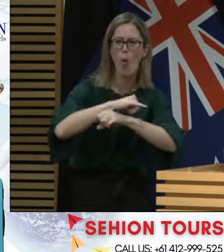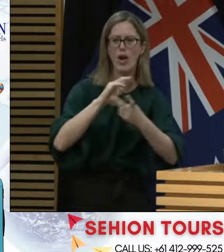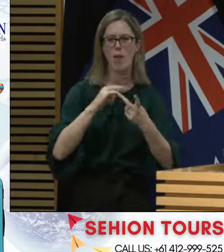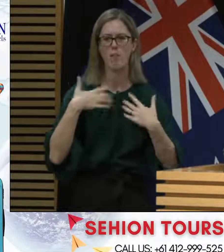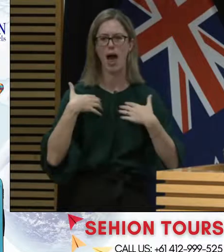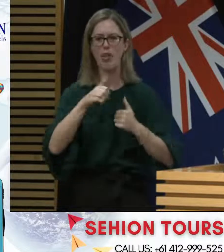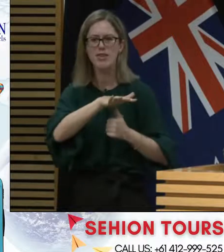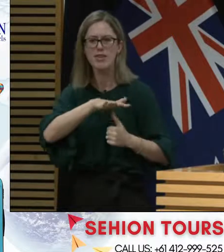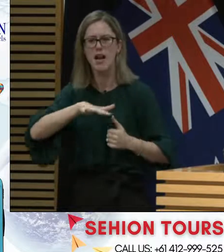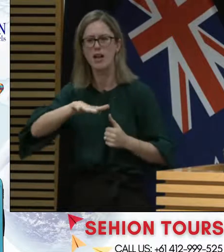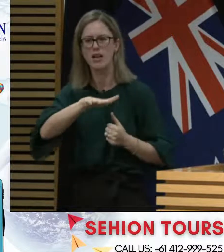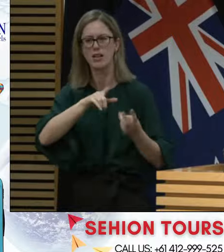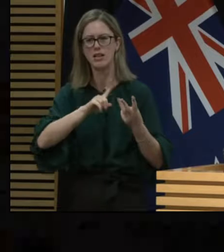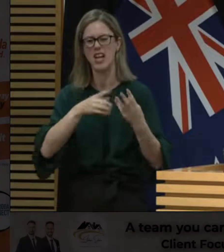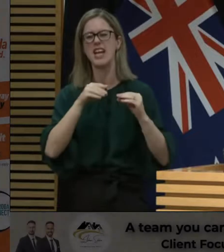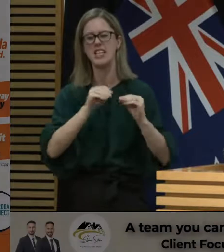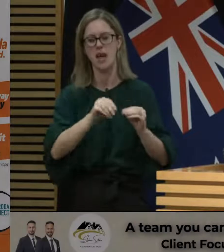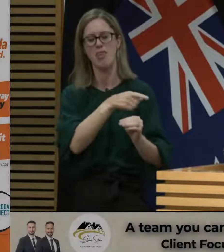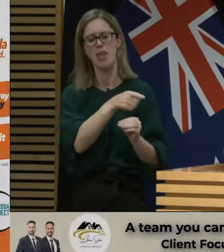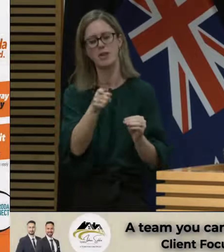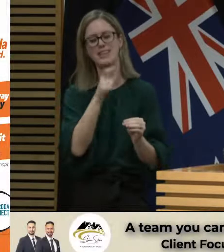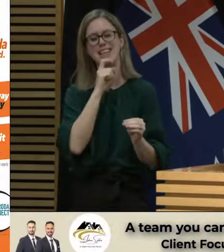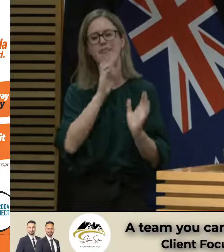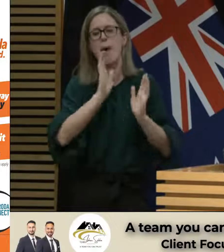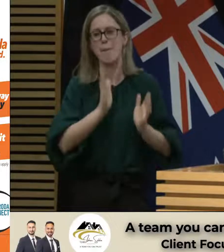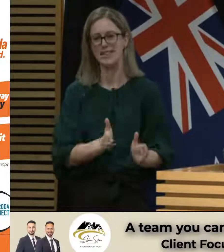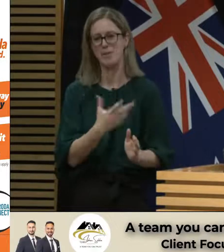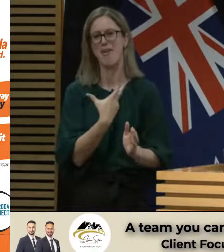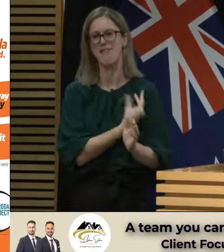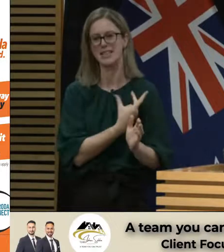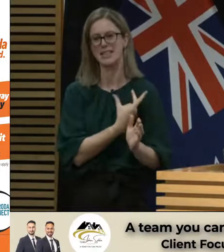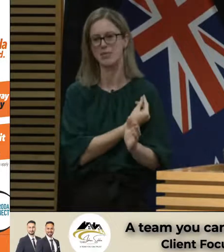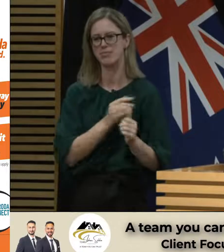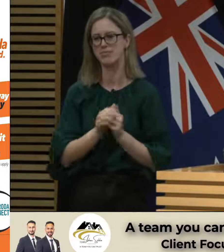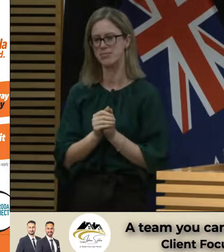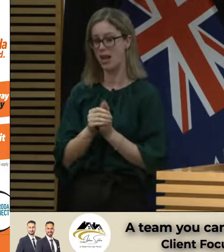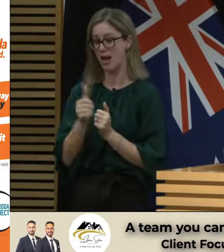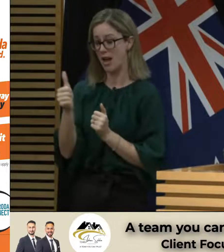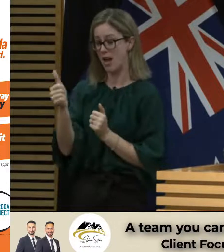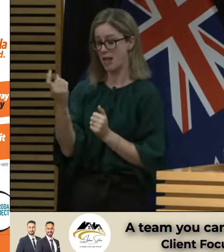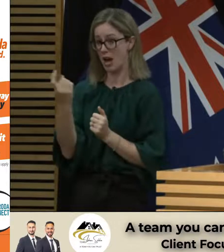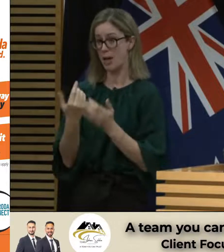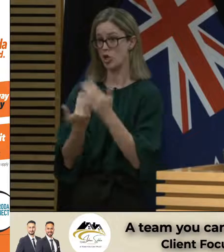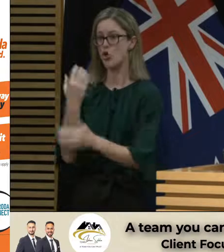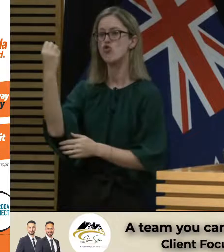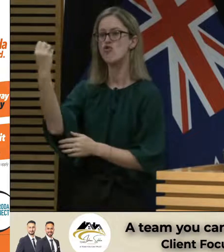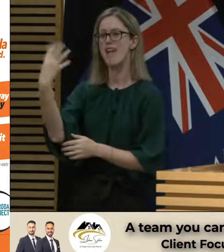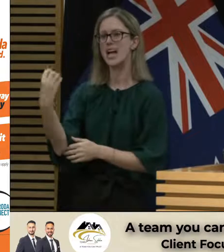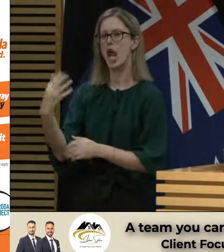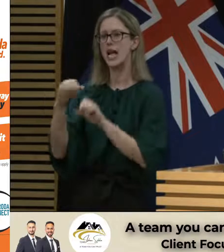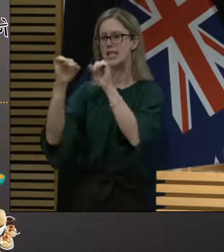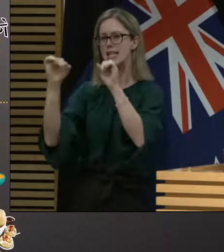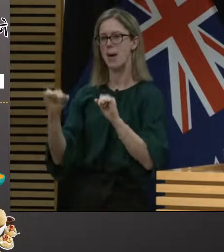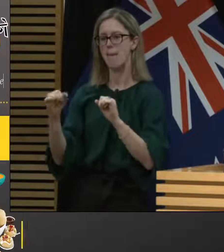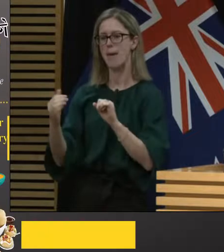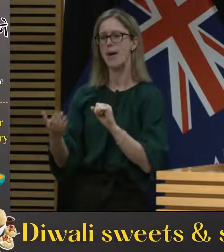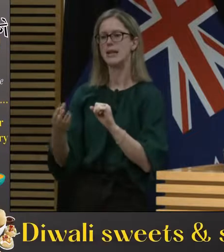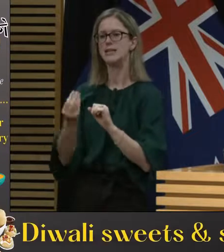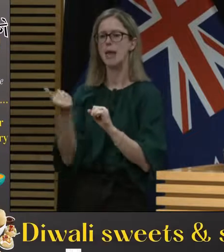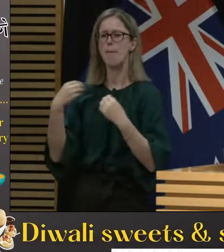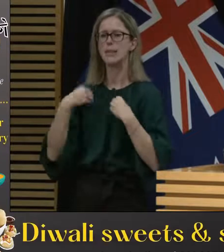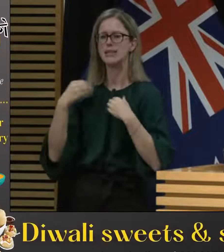settings, and of course, education. With the new traffic light system, businesses that we previously treated as high risk,